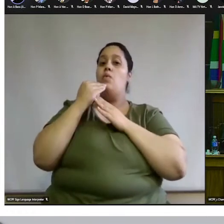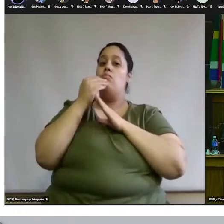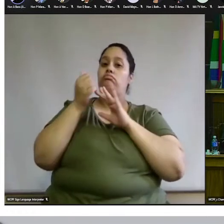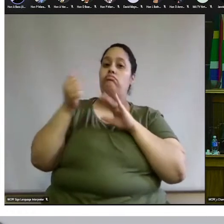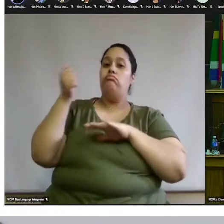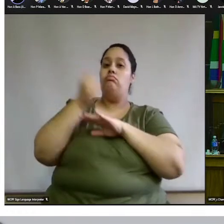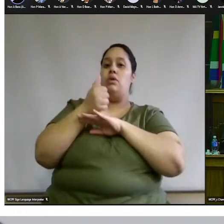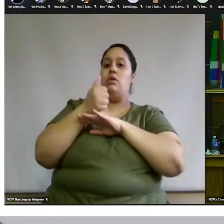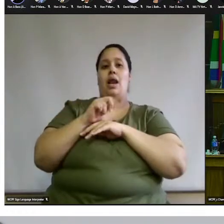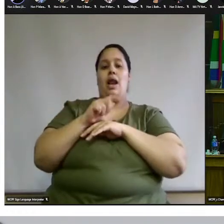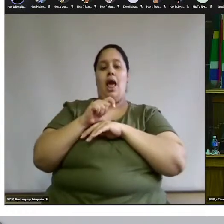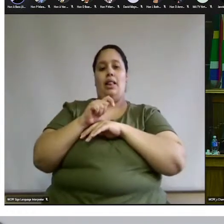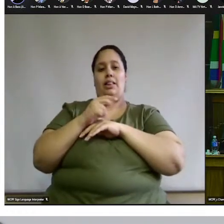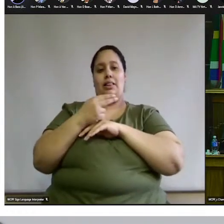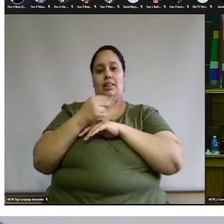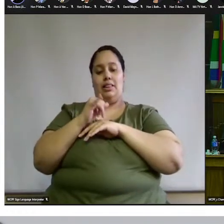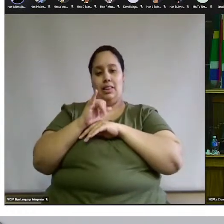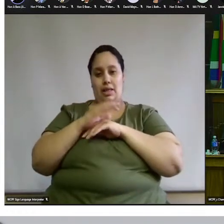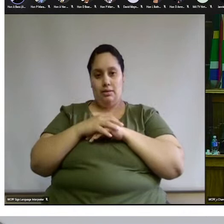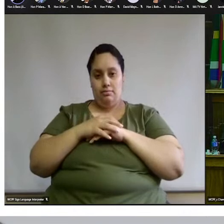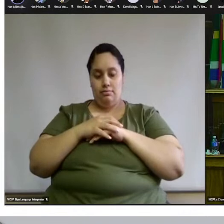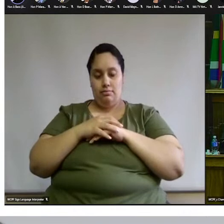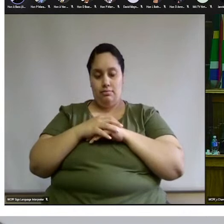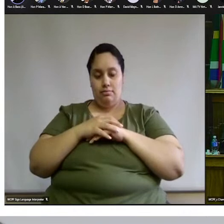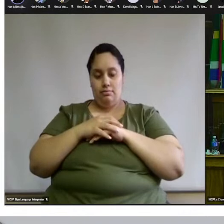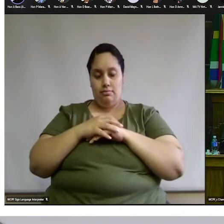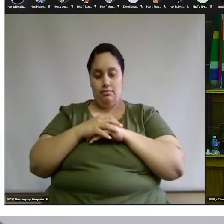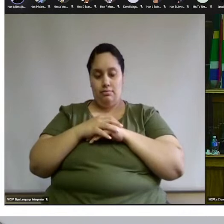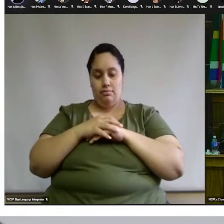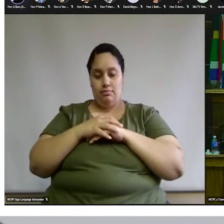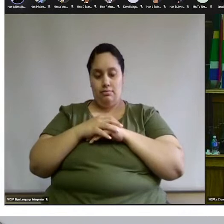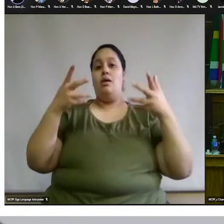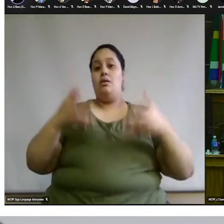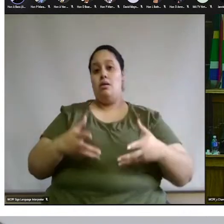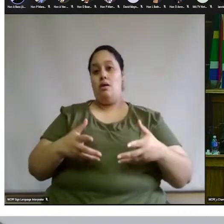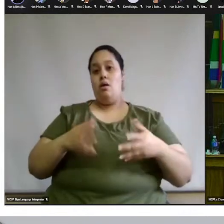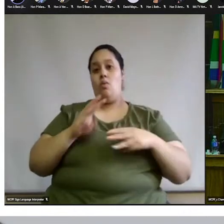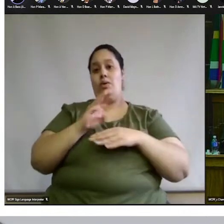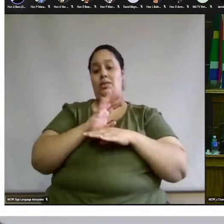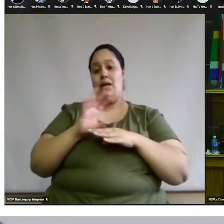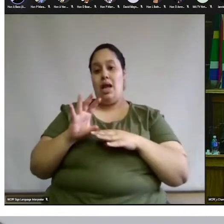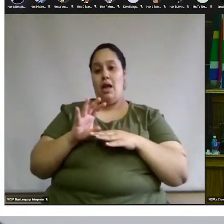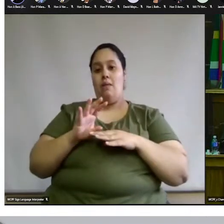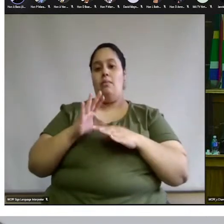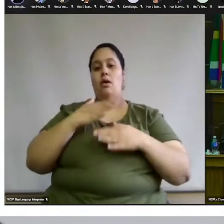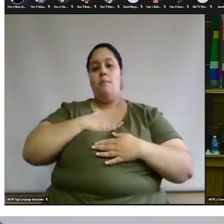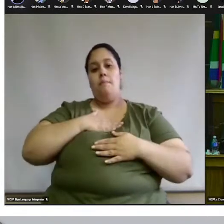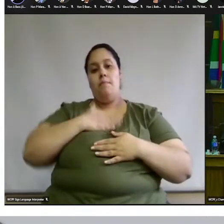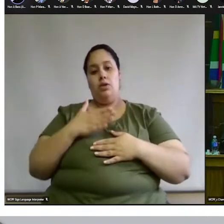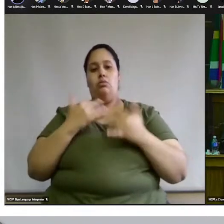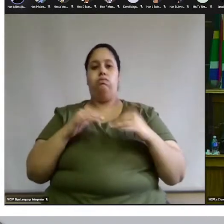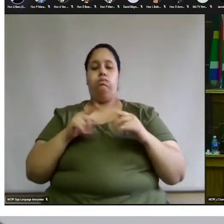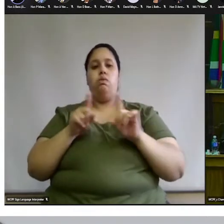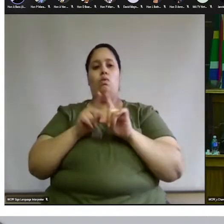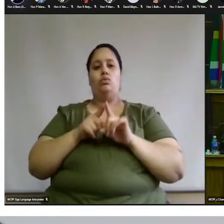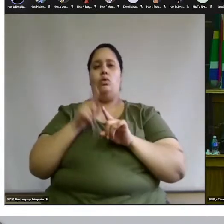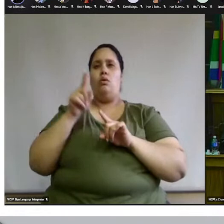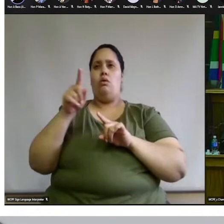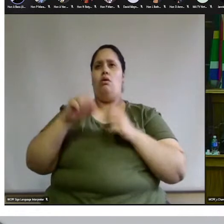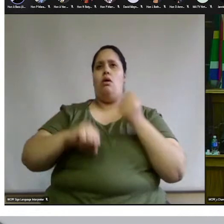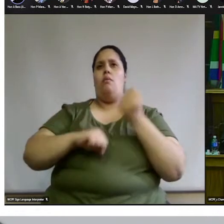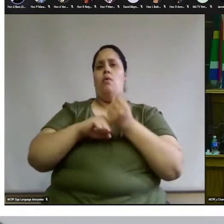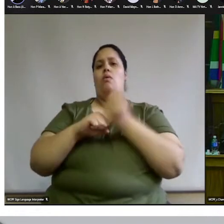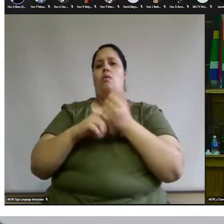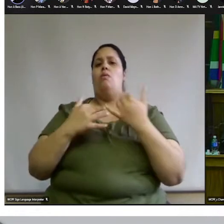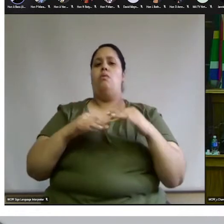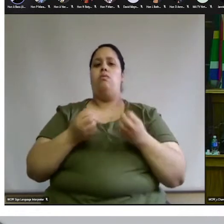Minister Natim Tetra. The assistance in this department in the Western Cape is appreciated, and it goes a long way to give hope